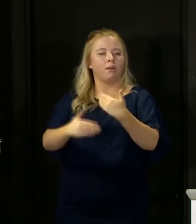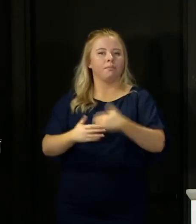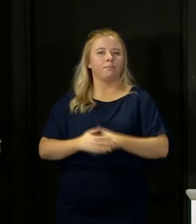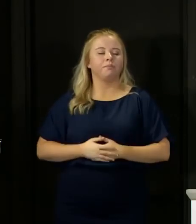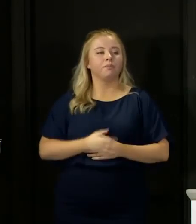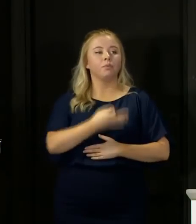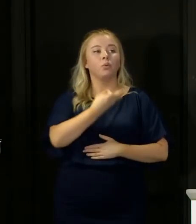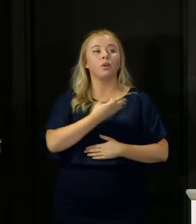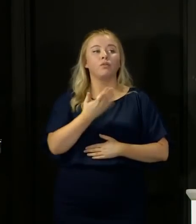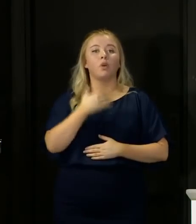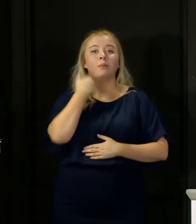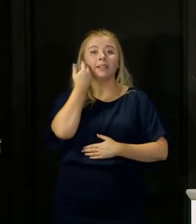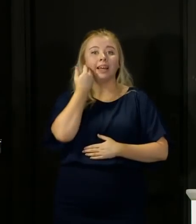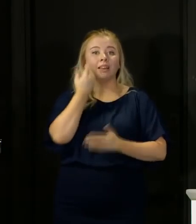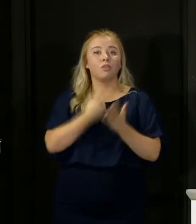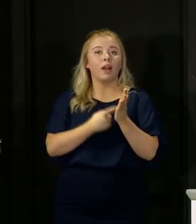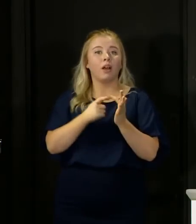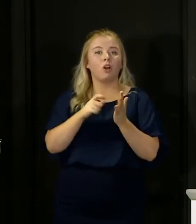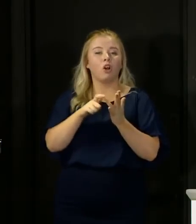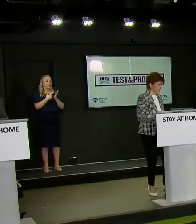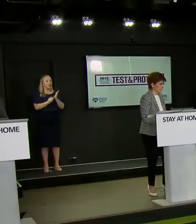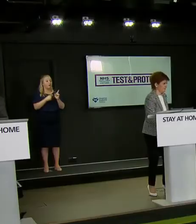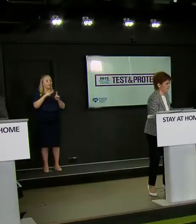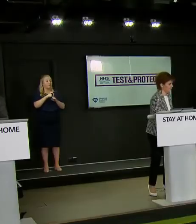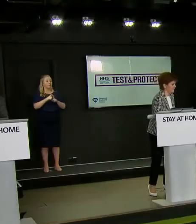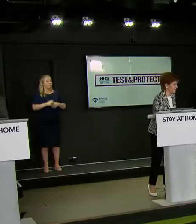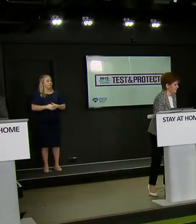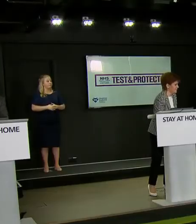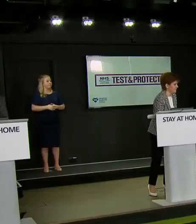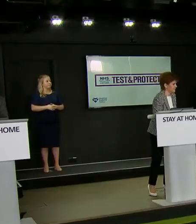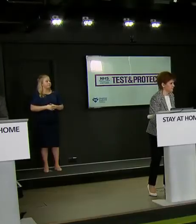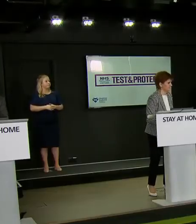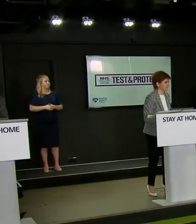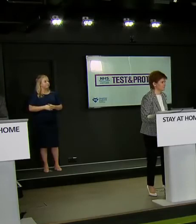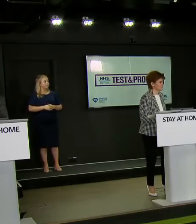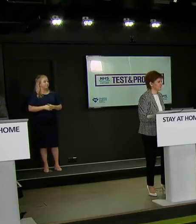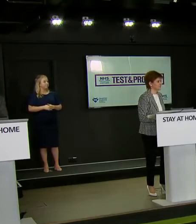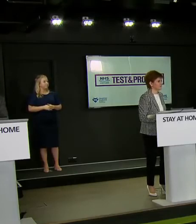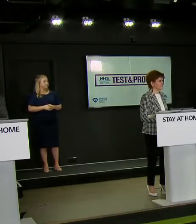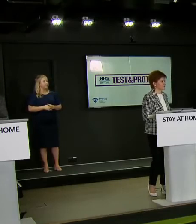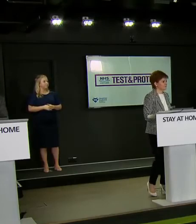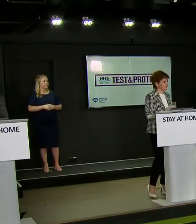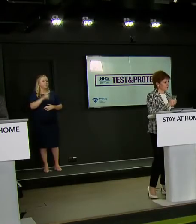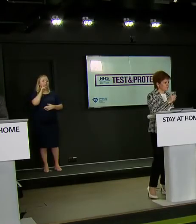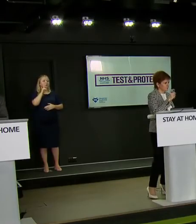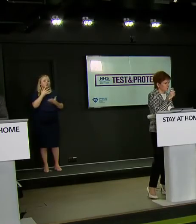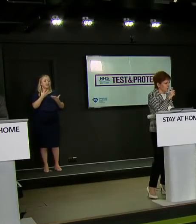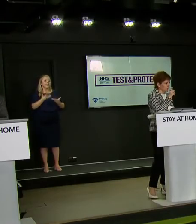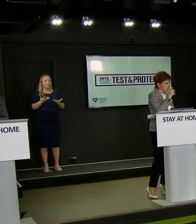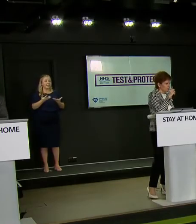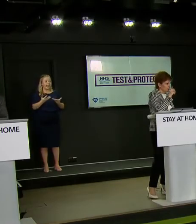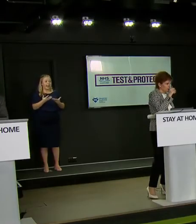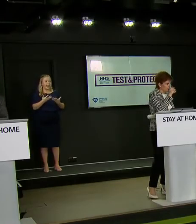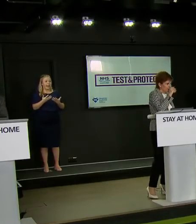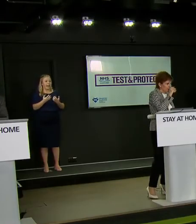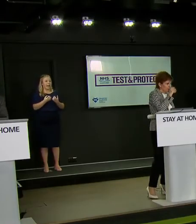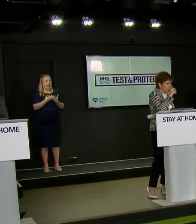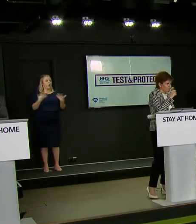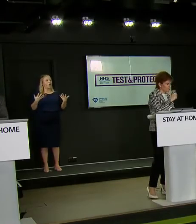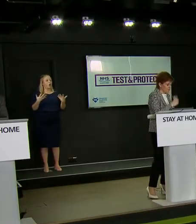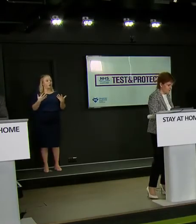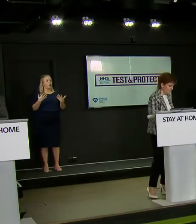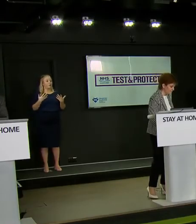Vivian Aitken from the Daily Record. Good afternoon, First Minister. And we see today the level of backlog we've had in